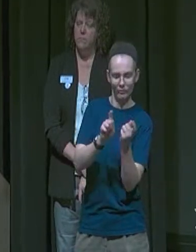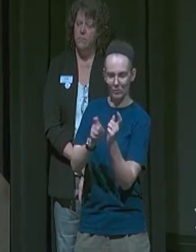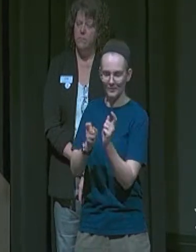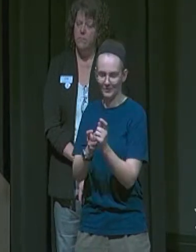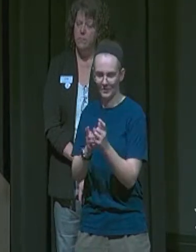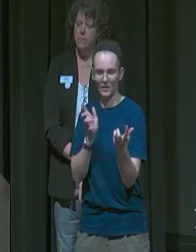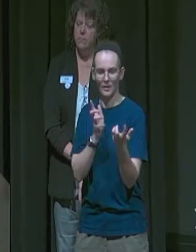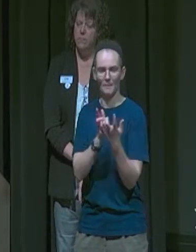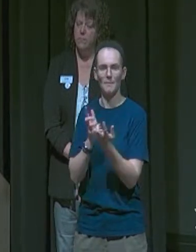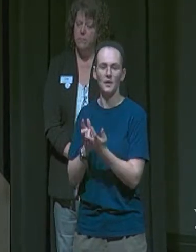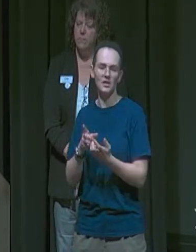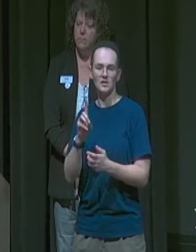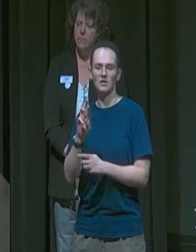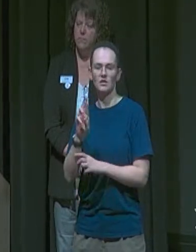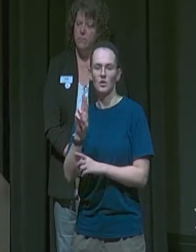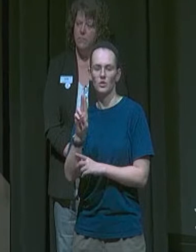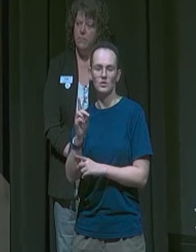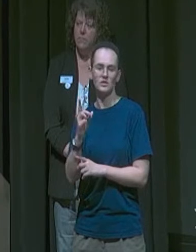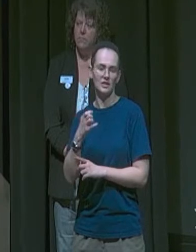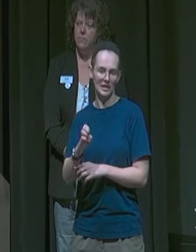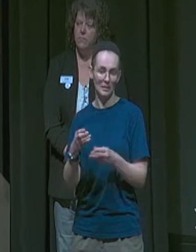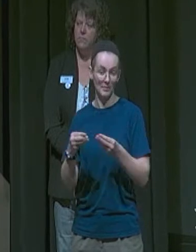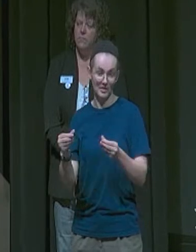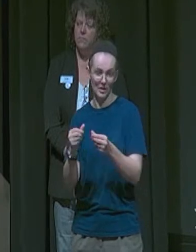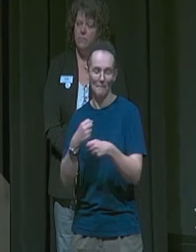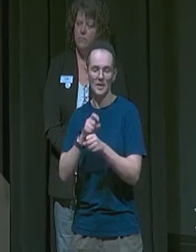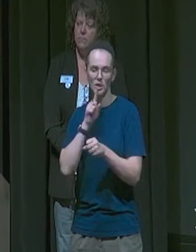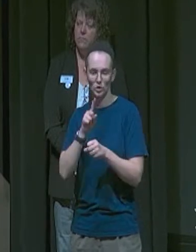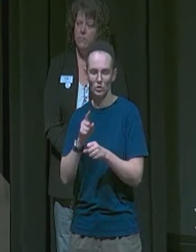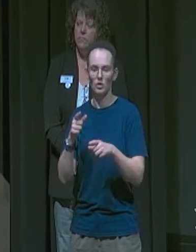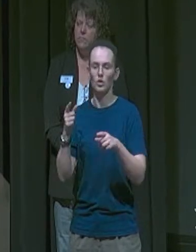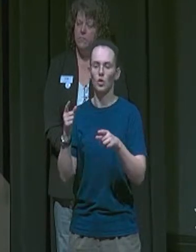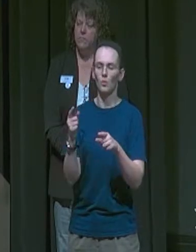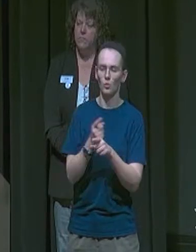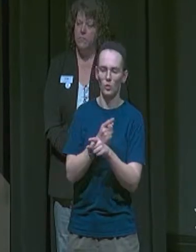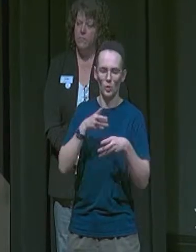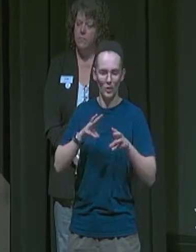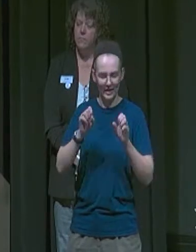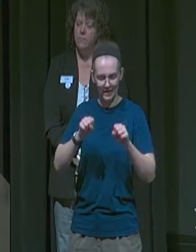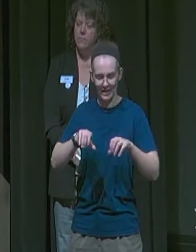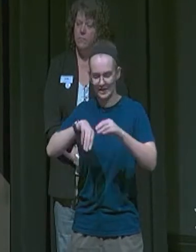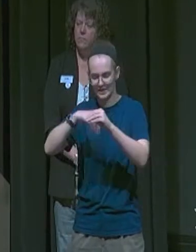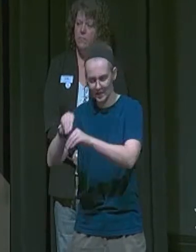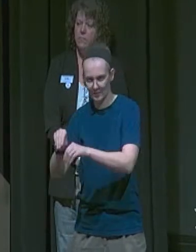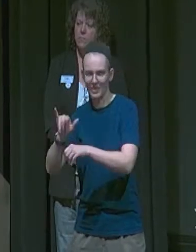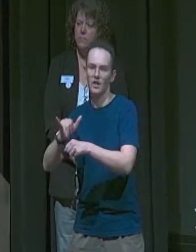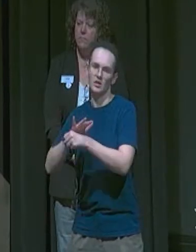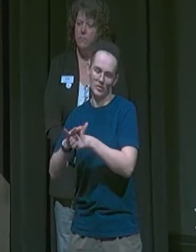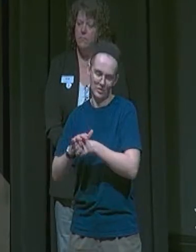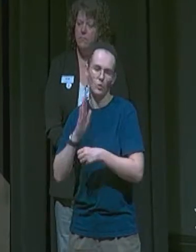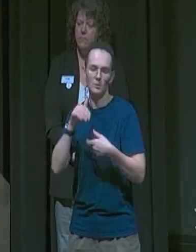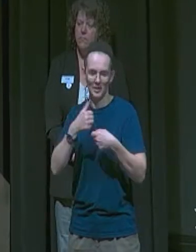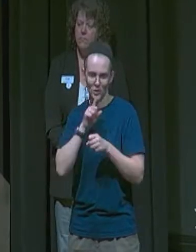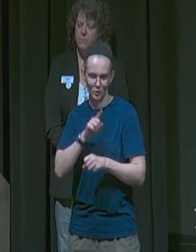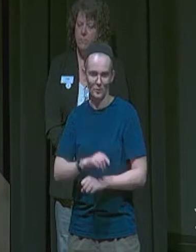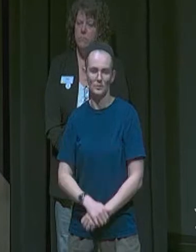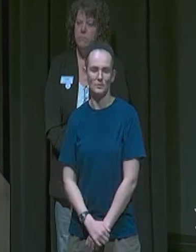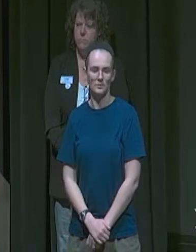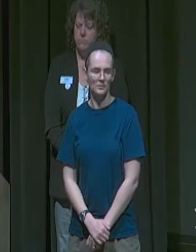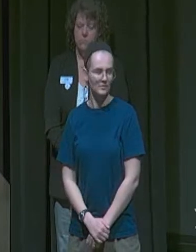to this dredge material to make sure that it's handable and placeable within the sediment placement area.